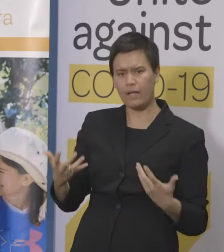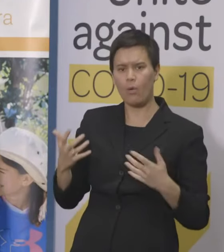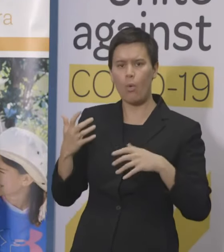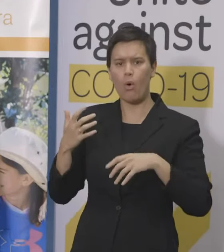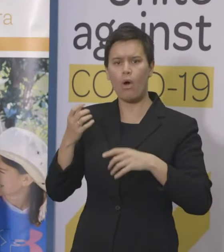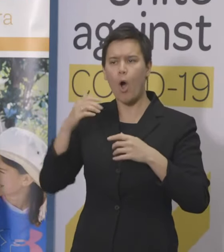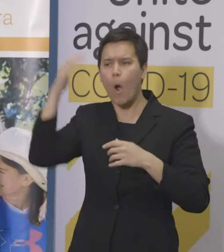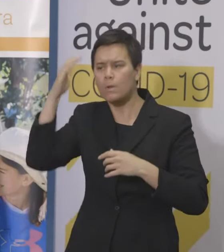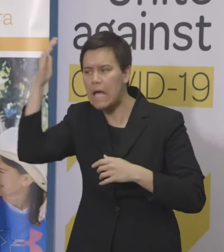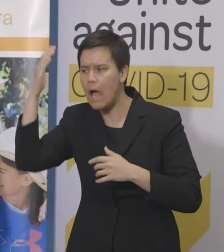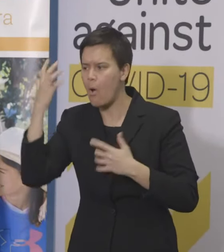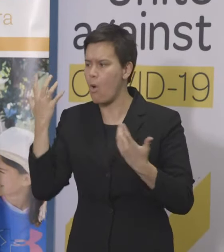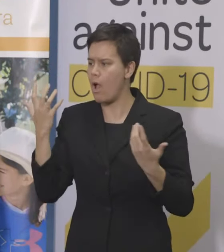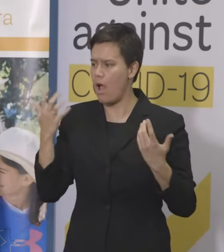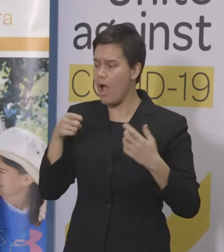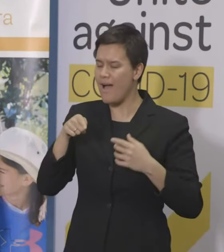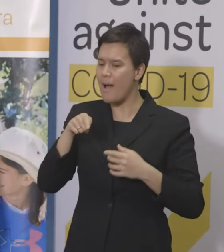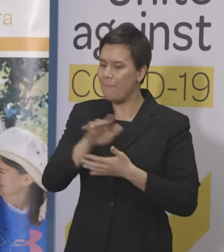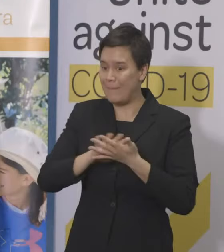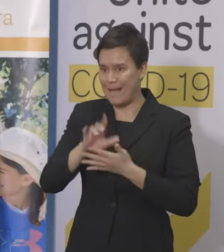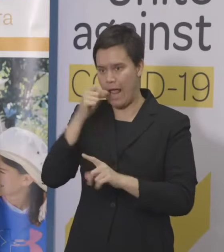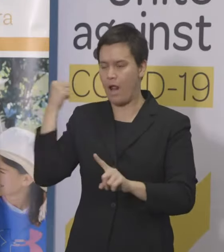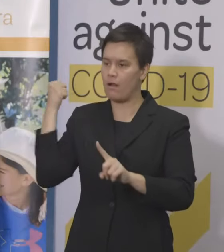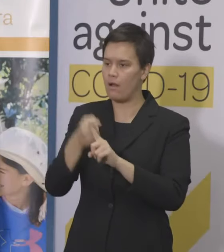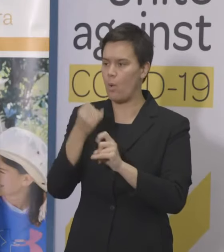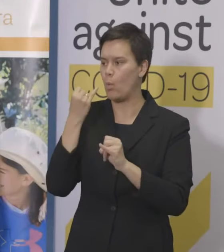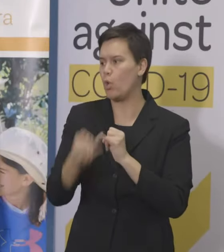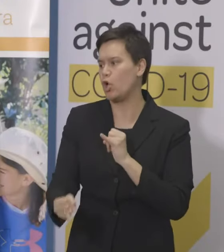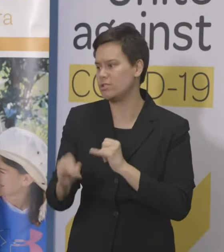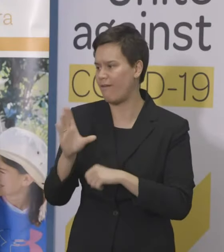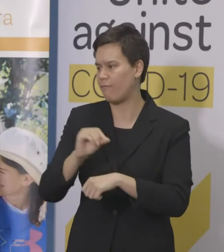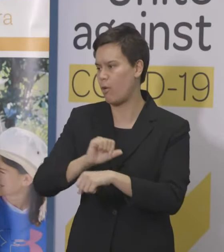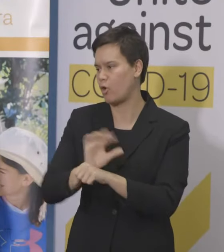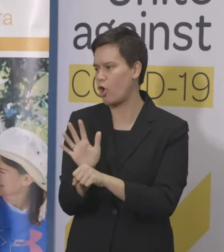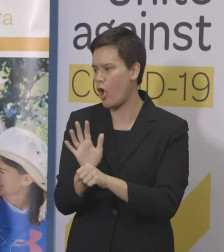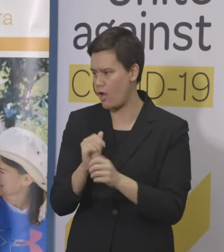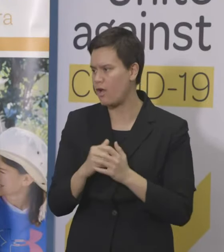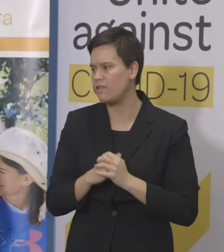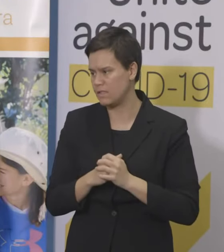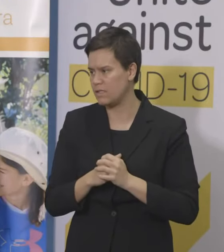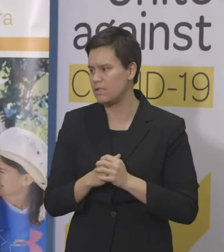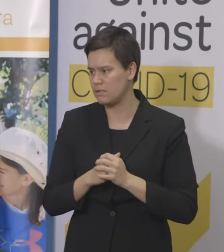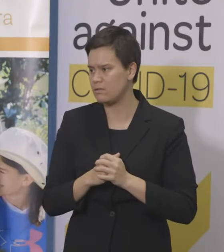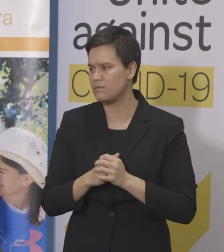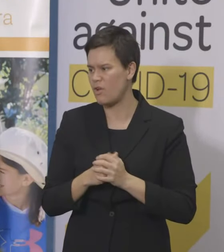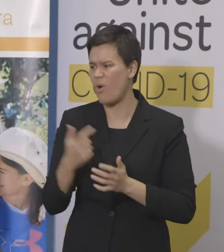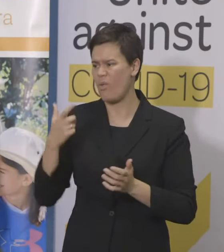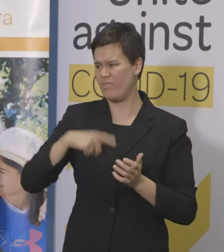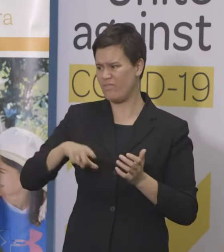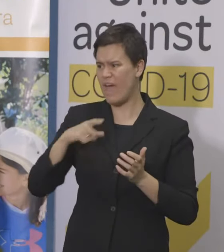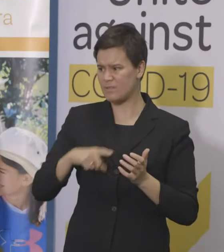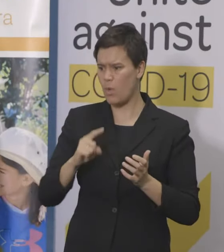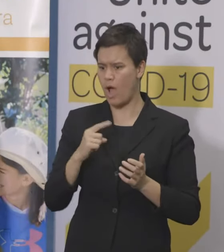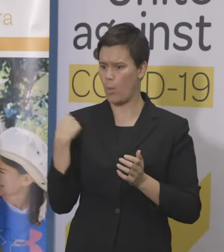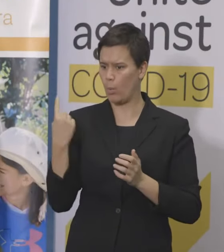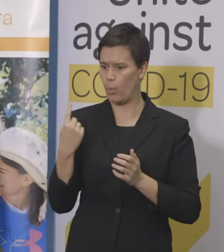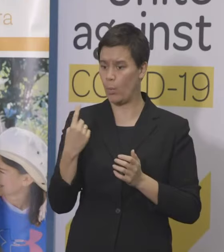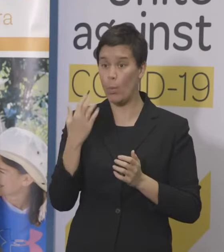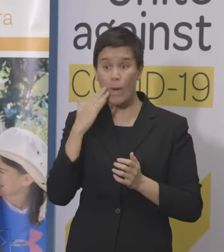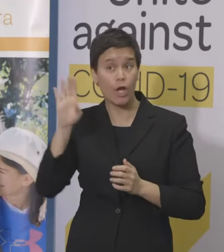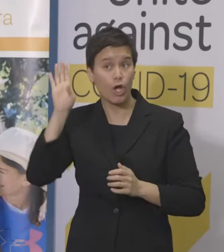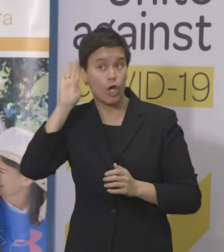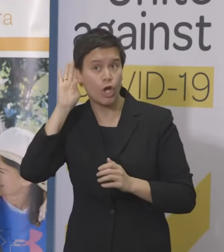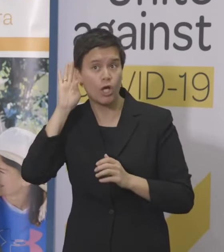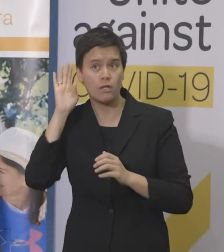key drivers of our response and the reason why we responded so quickly with the alert level introduction of 3 in Auckland and